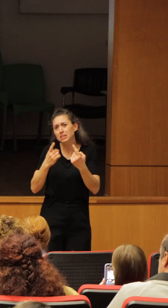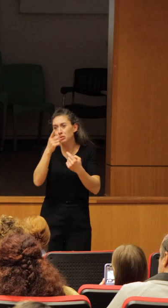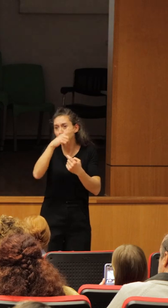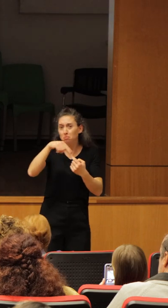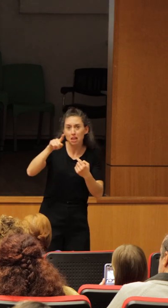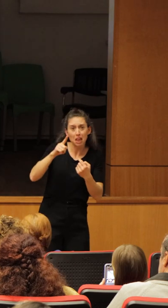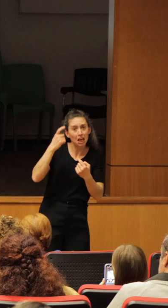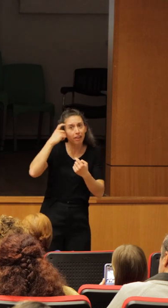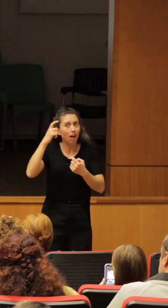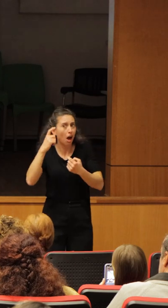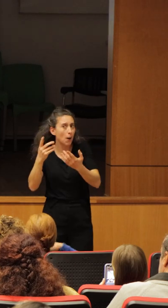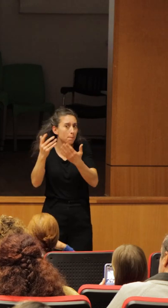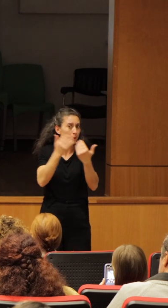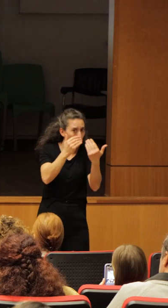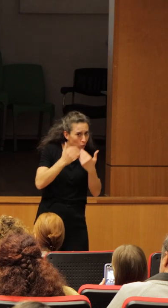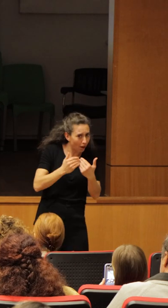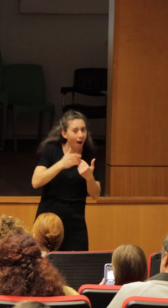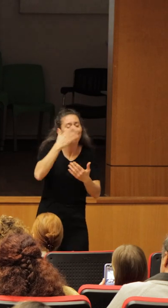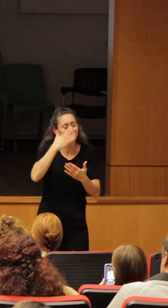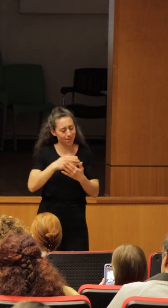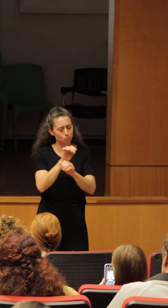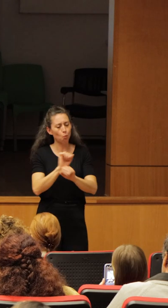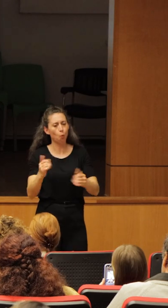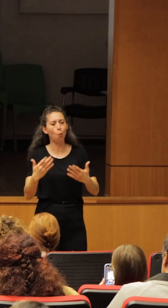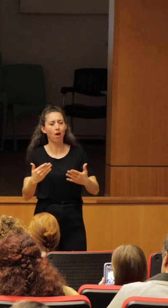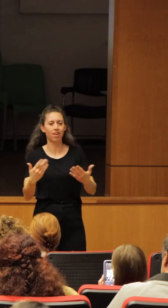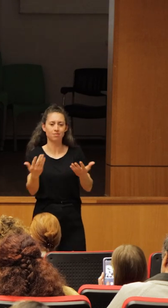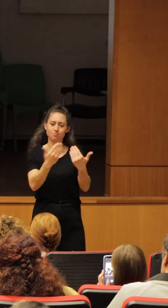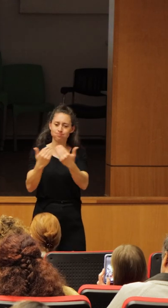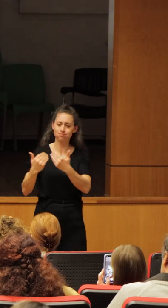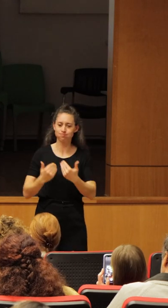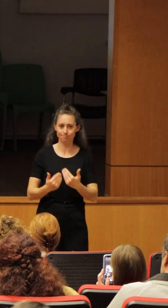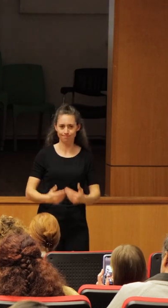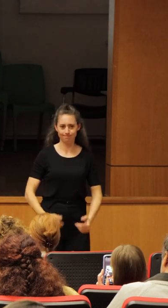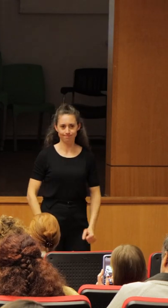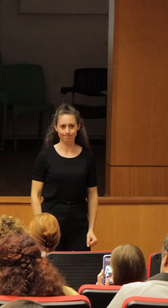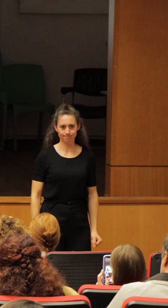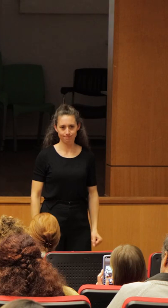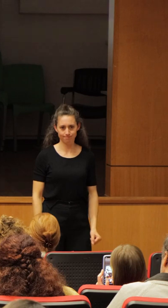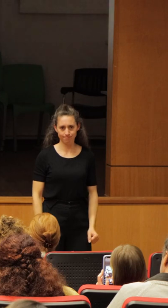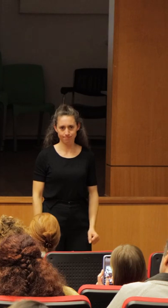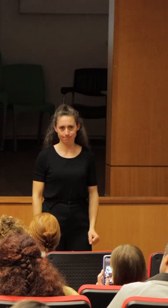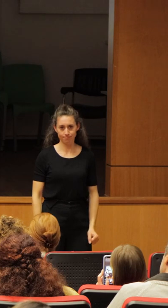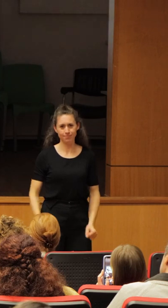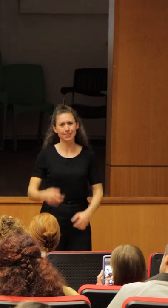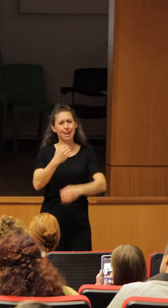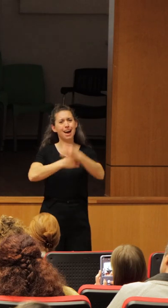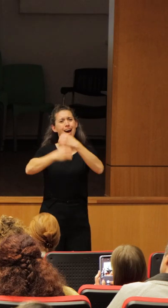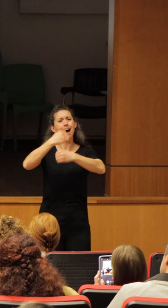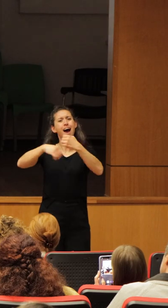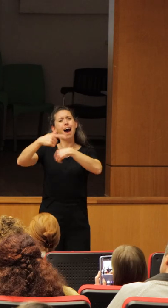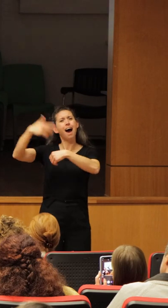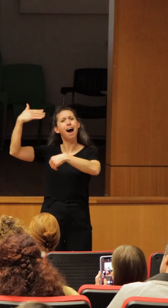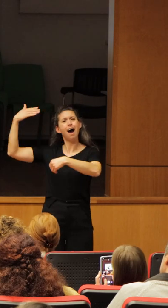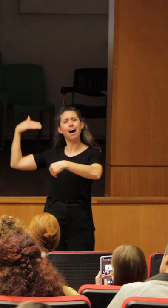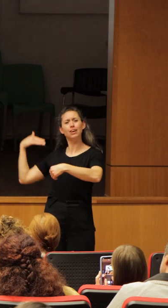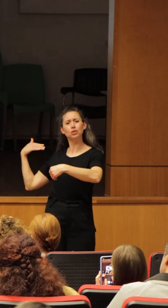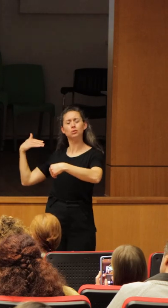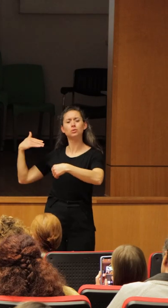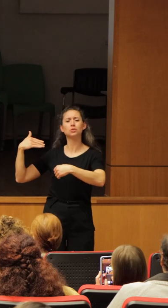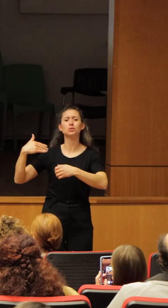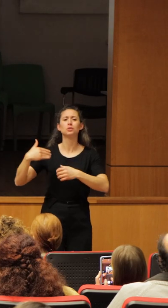se le ocurren algunas preguntas, al final las van a poder hacer. There was a few years ago. Hace unos años, and